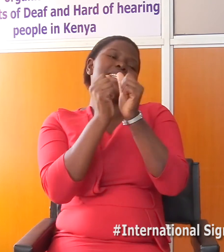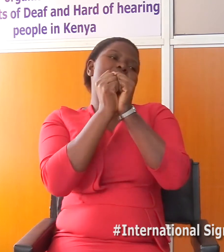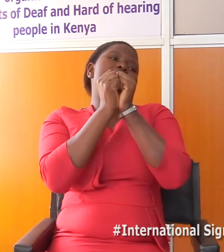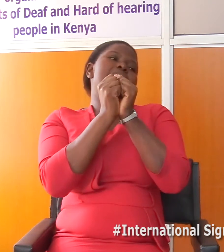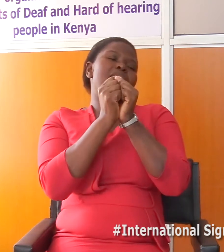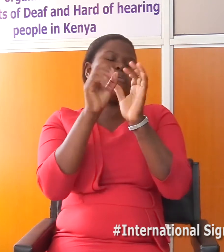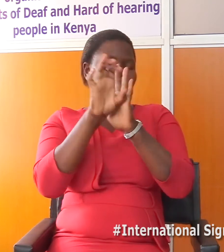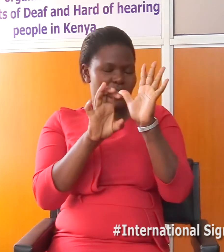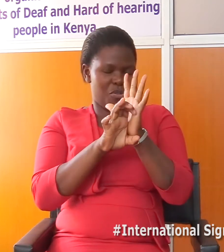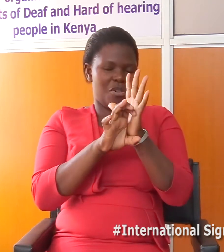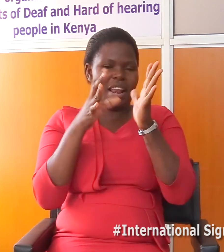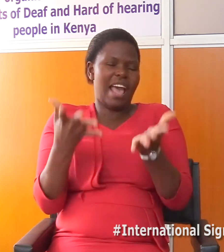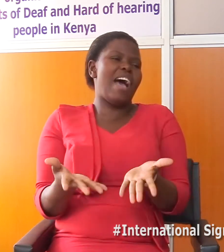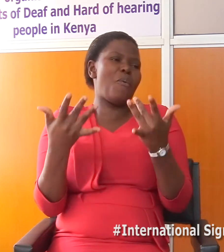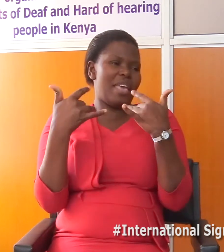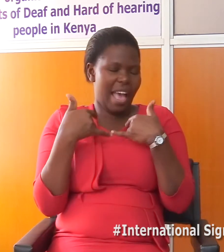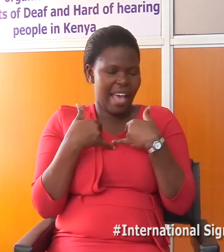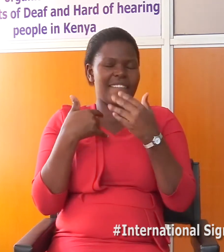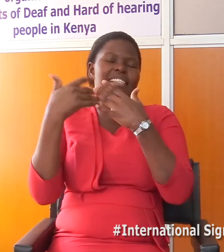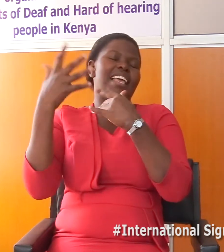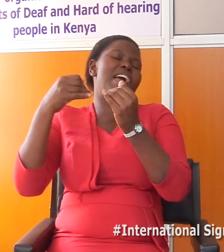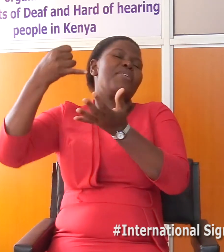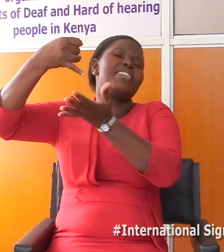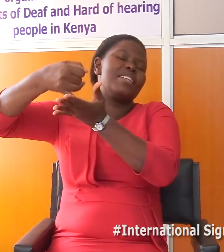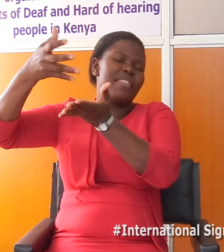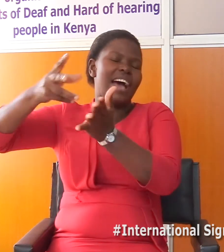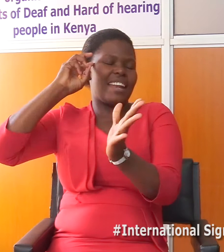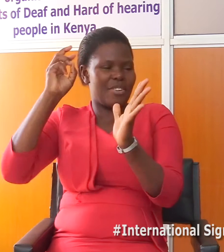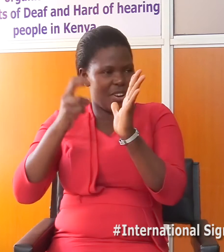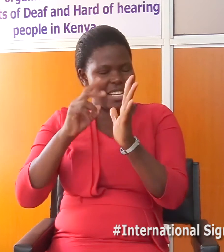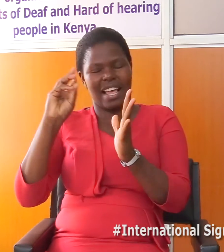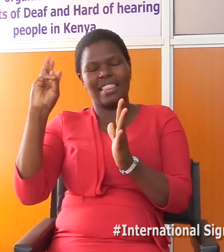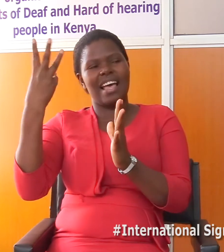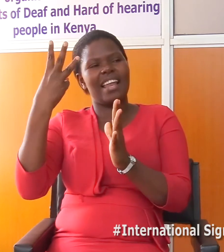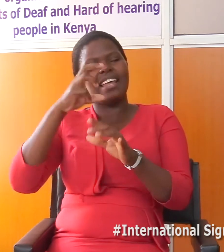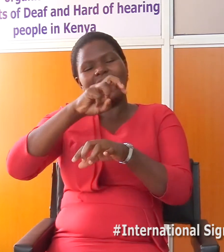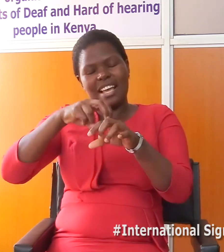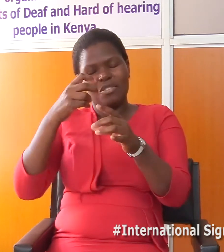in 2010, which was formed in constitution. Now we have, which is a third national language in